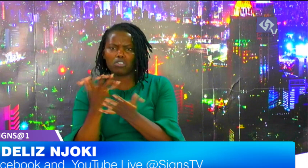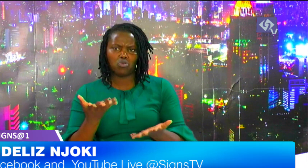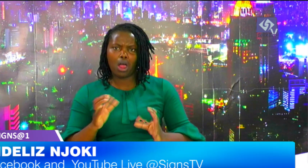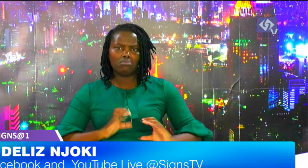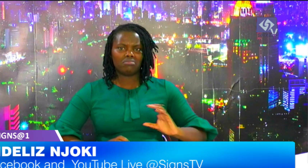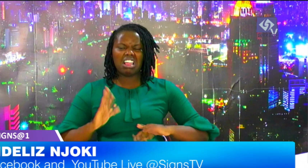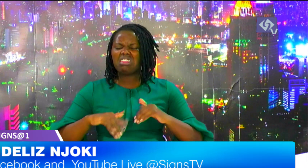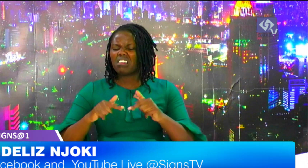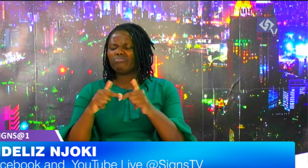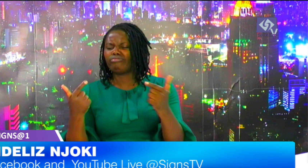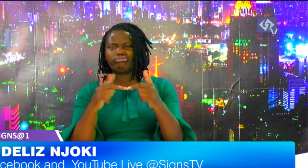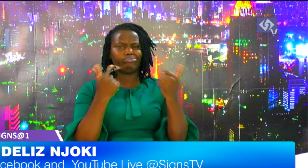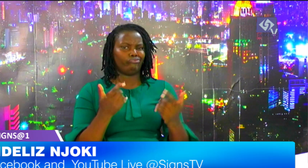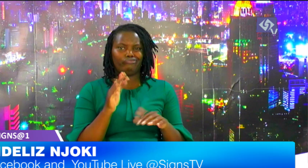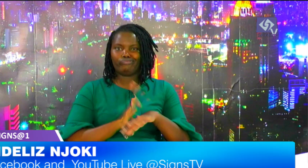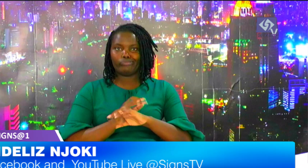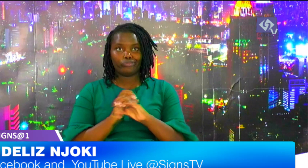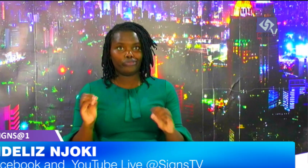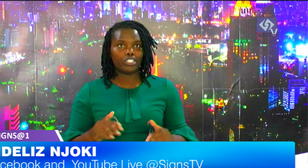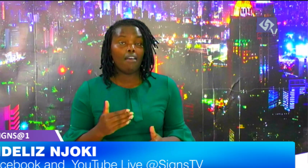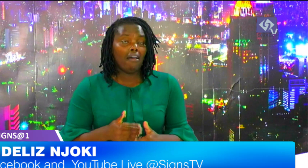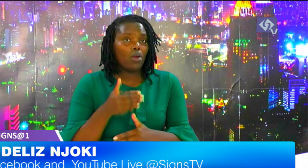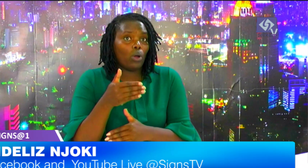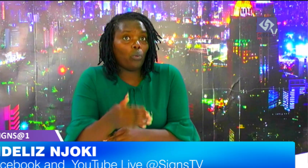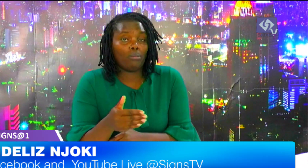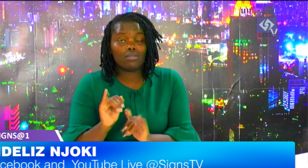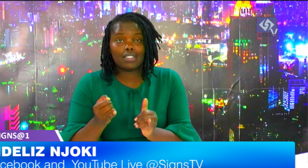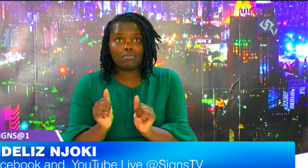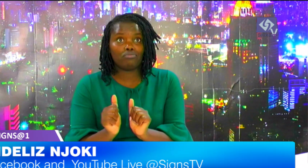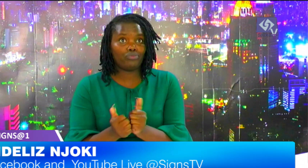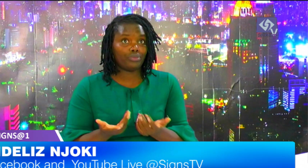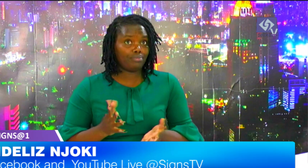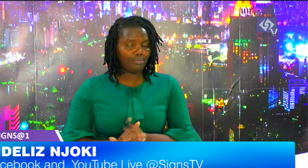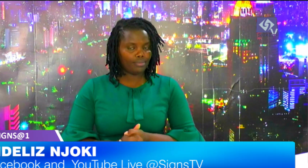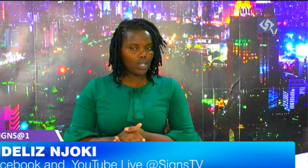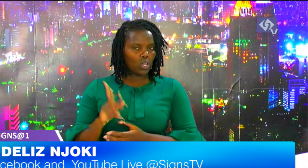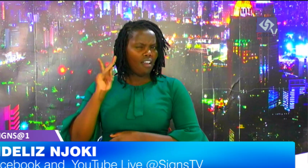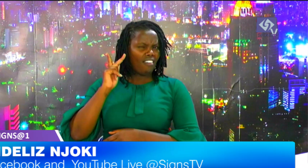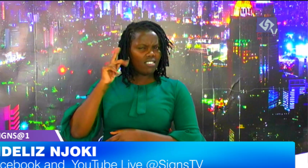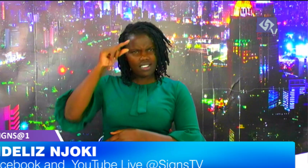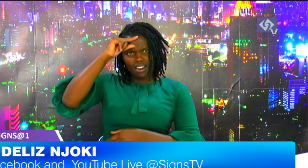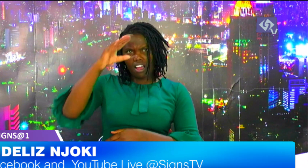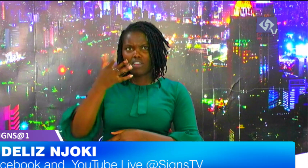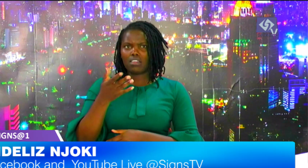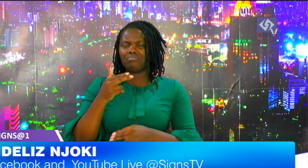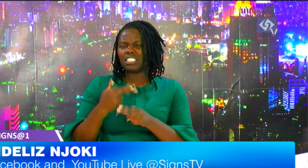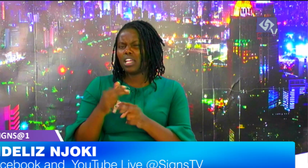point, not just doing promises only, which is not right. On to our next news item. Kisii